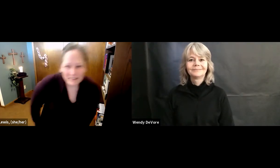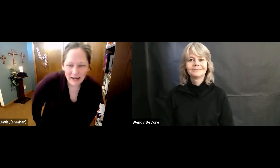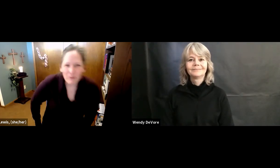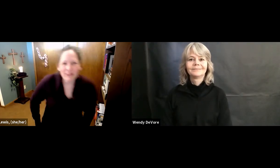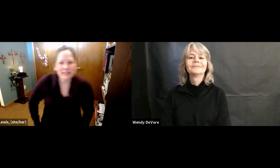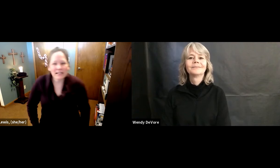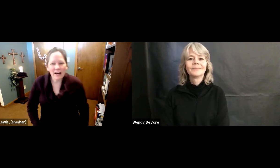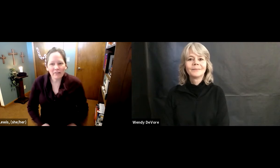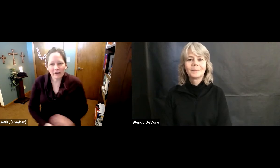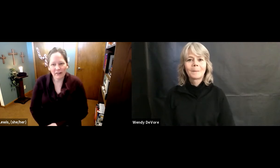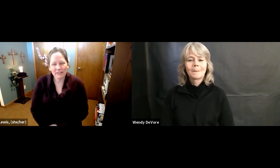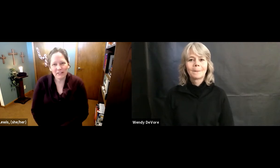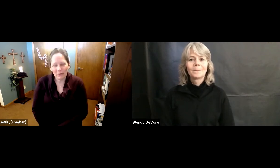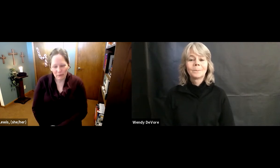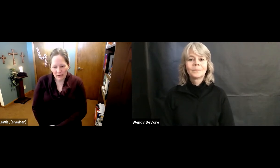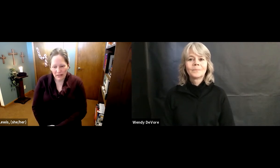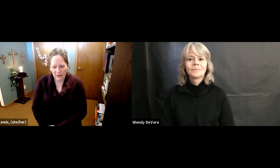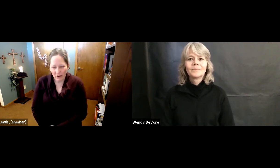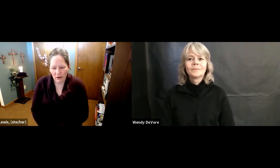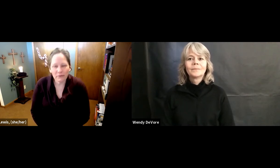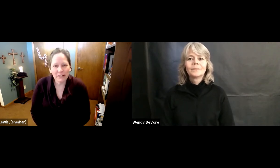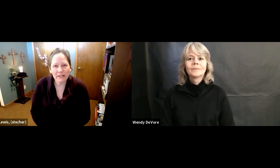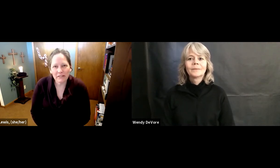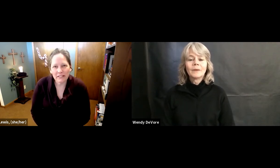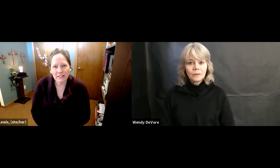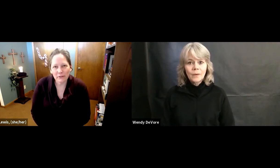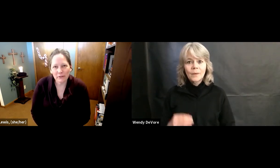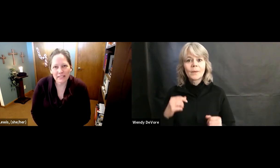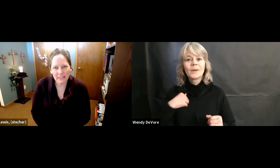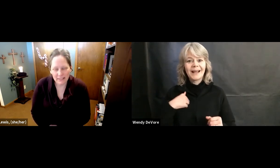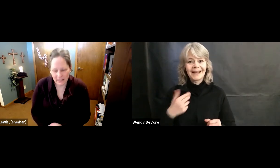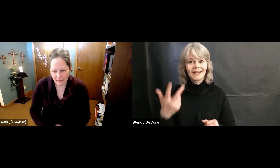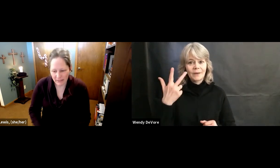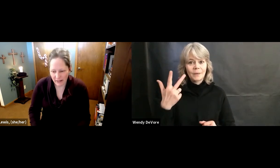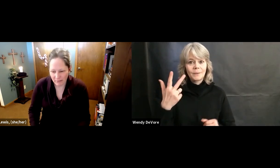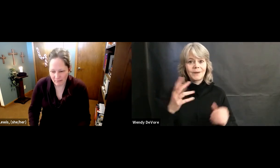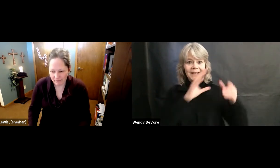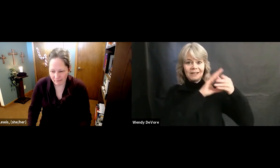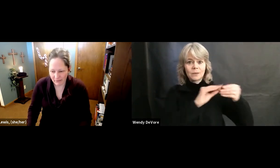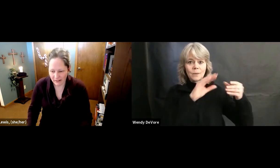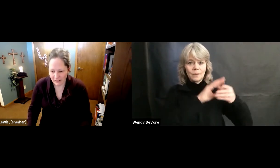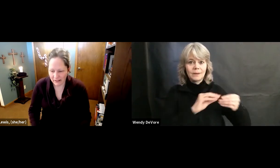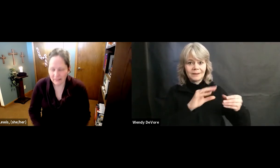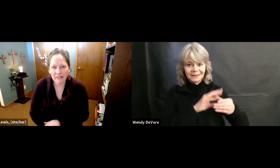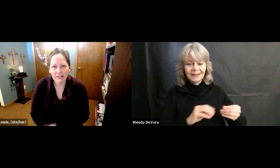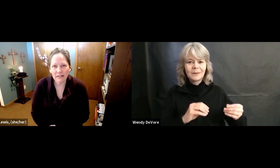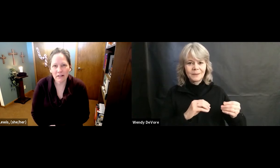All right. Well, it is not very often that we read all three of these stories at the same time.